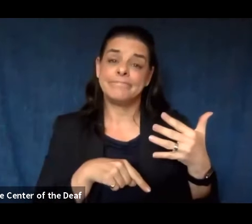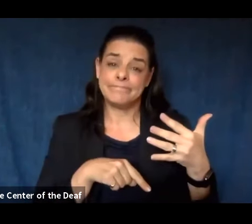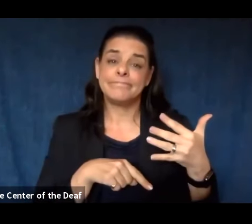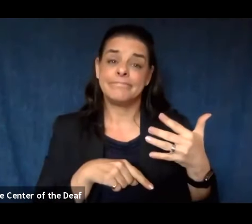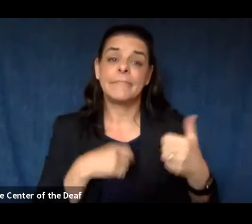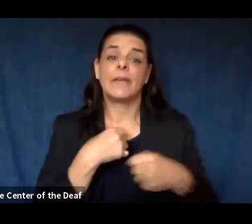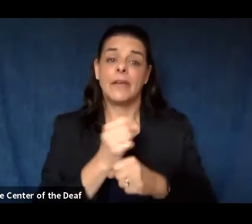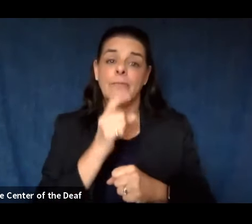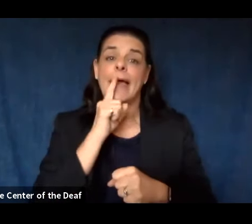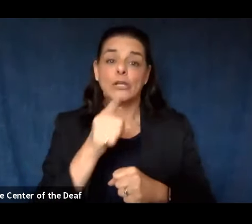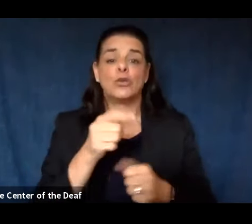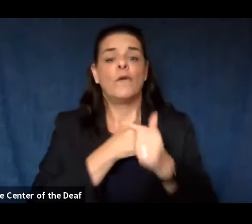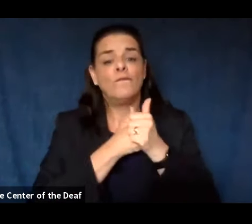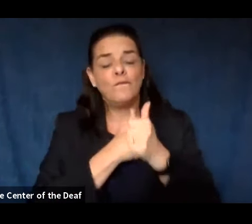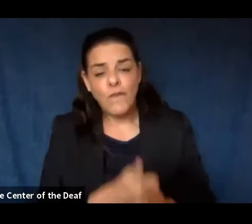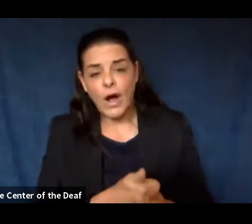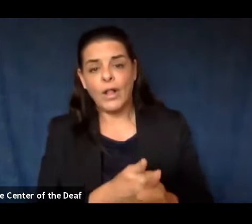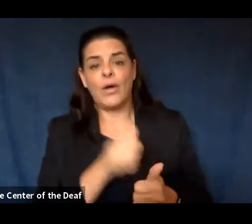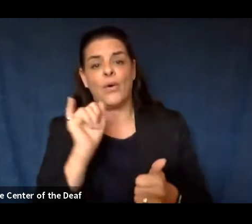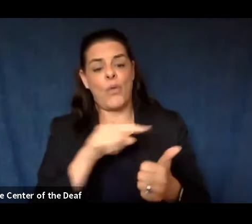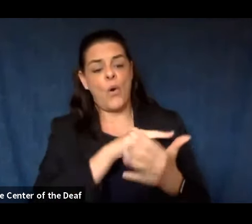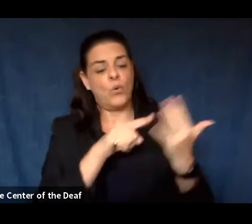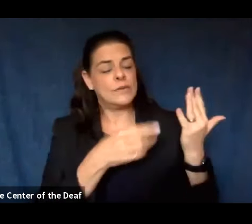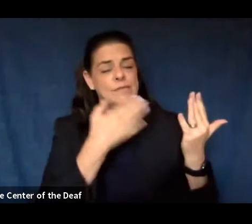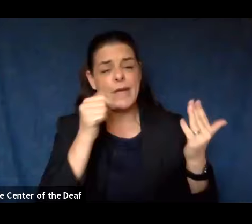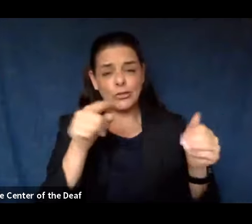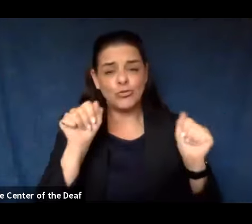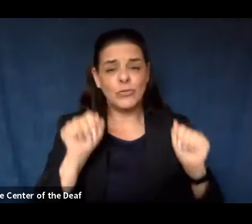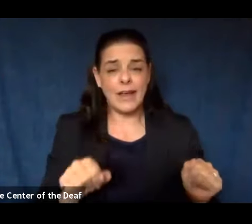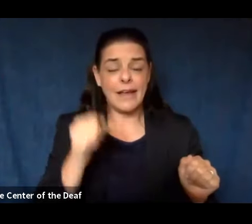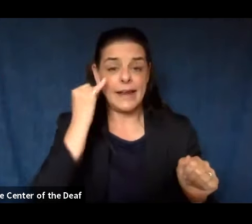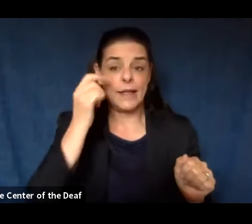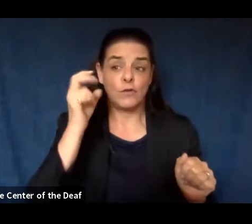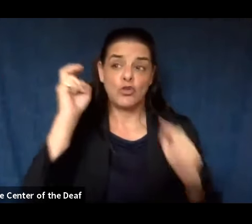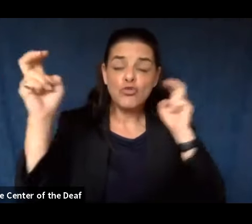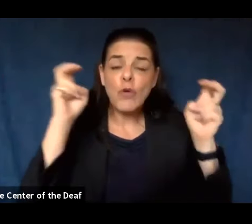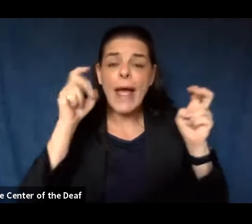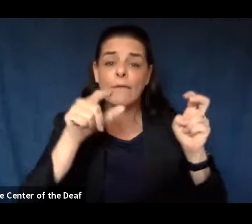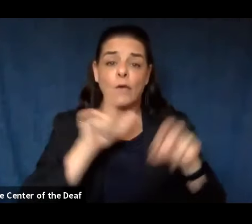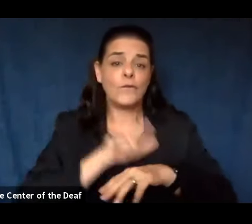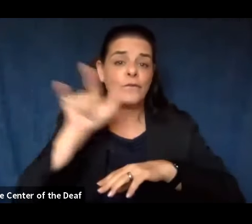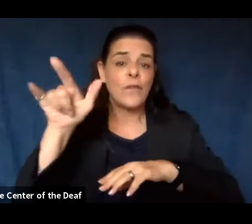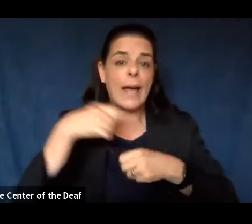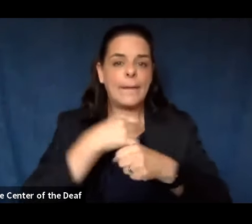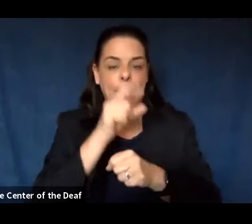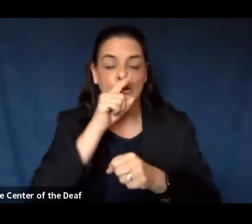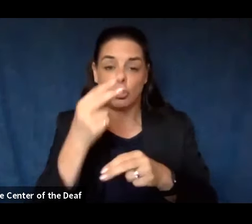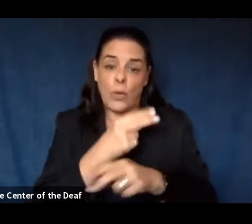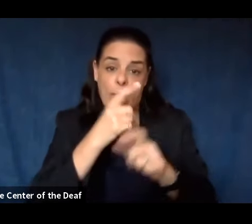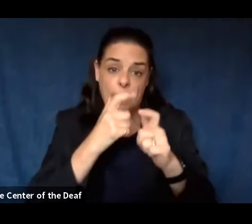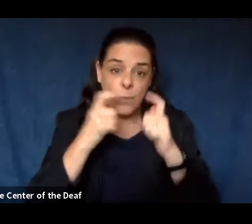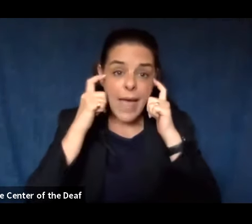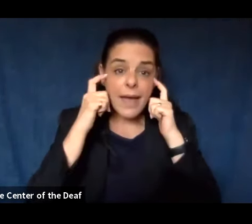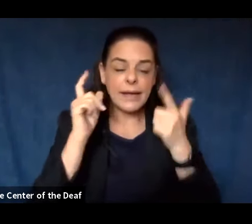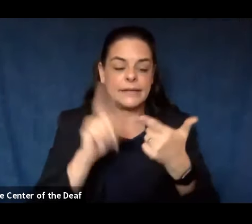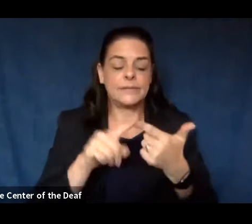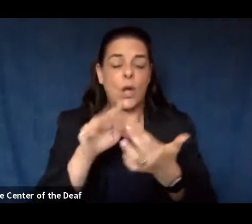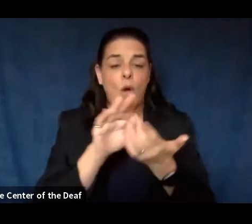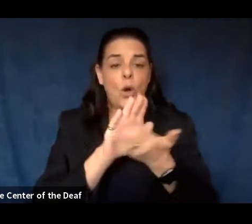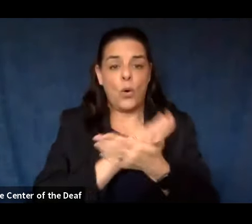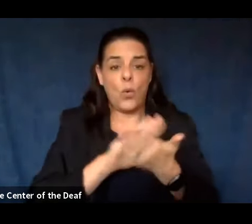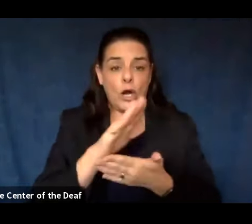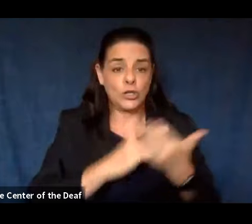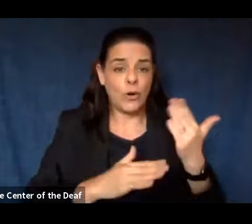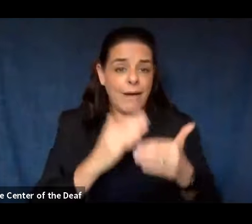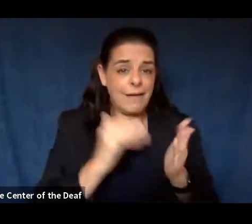making sure that you're following those to the best of your ability. So if you're traveling, if you're flying, making sure you're wearing a mask, that you're washing your hands